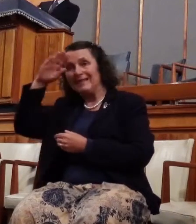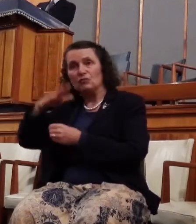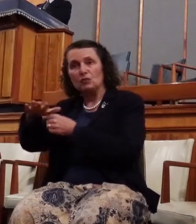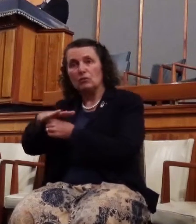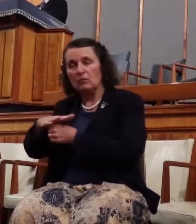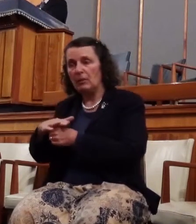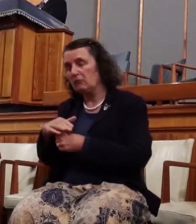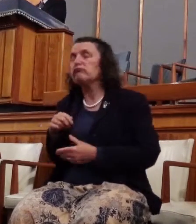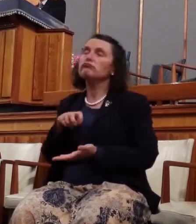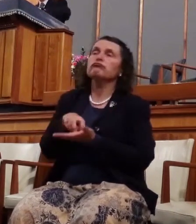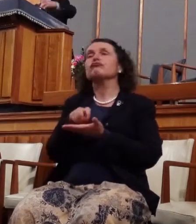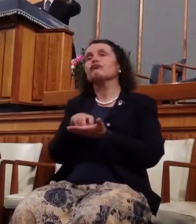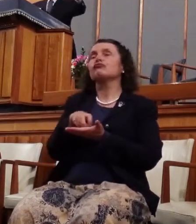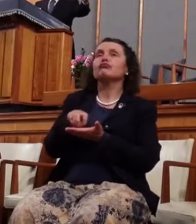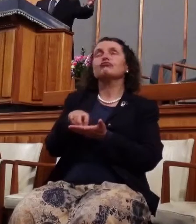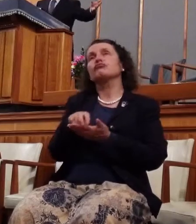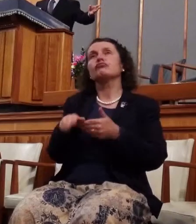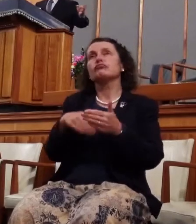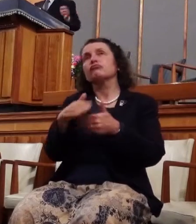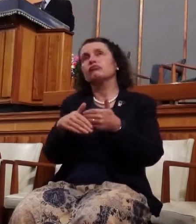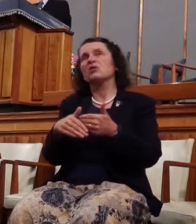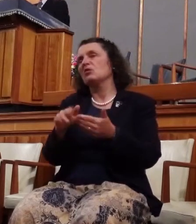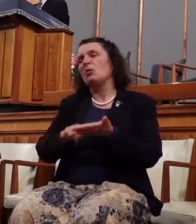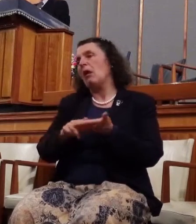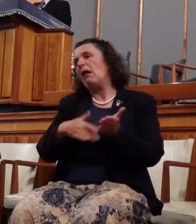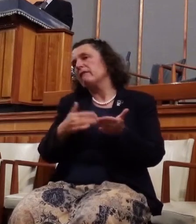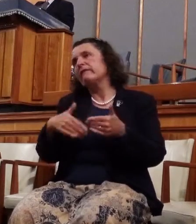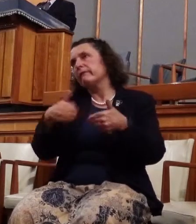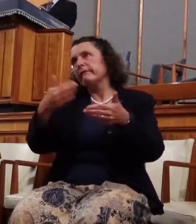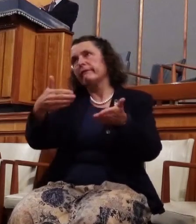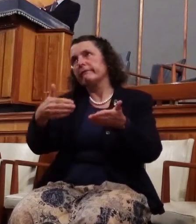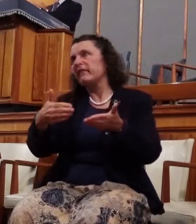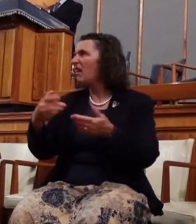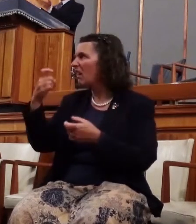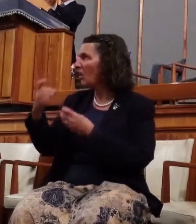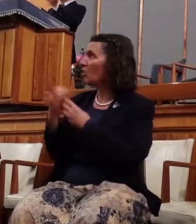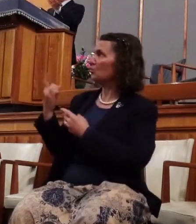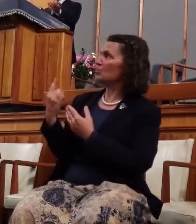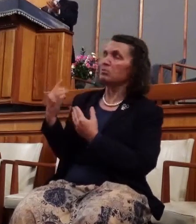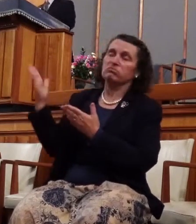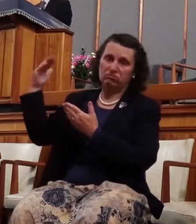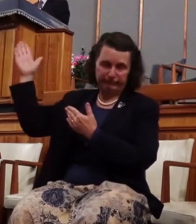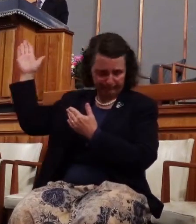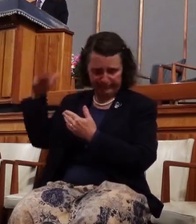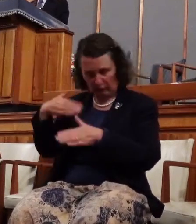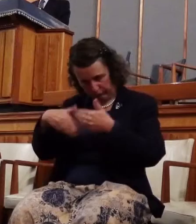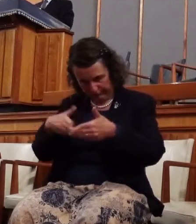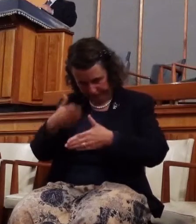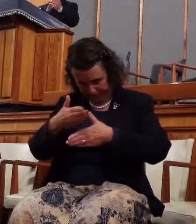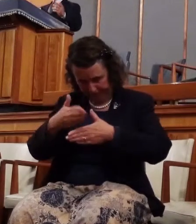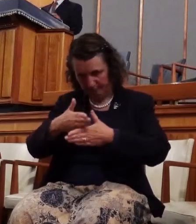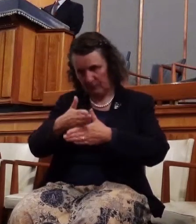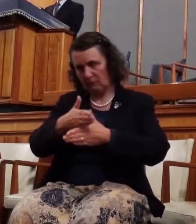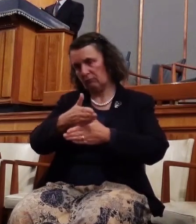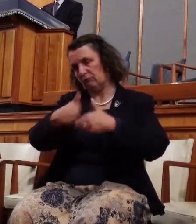I'm living my own life, I'm following my career, I never thought about God, that there is God. God, why do I need God? Show